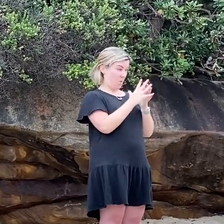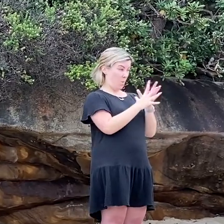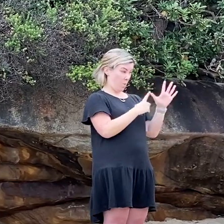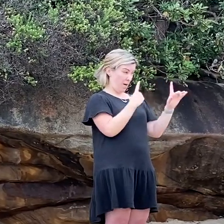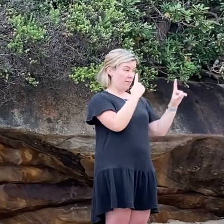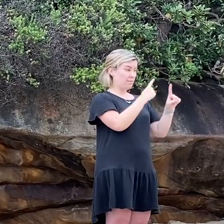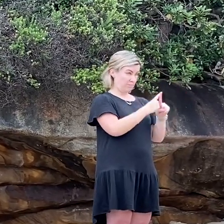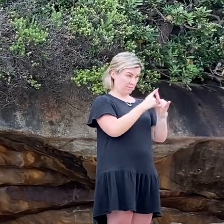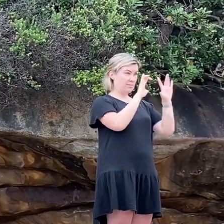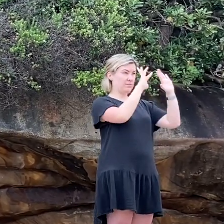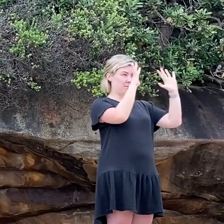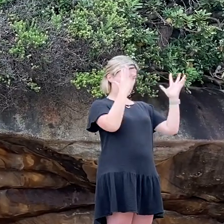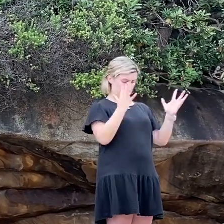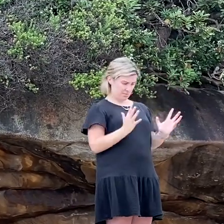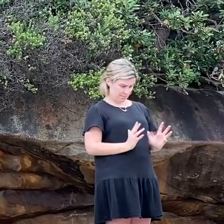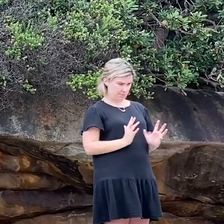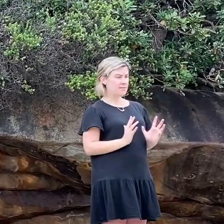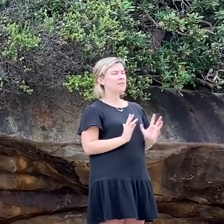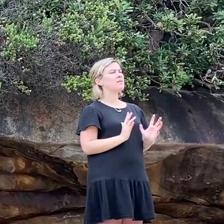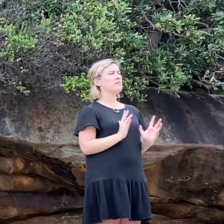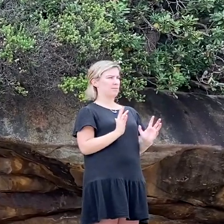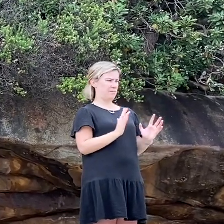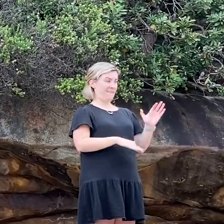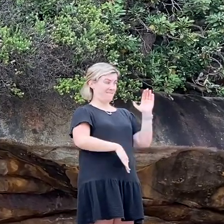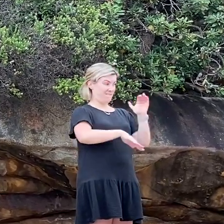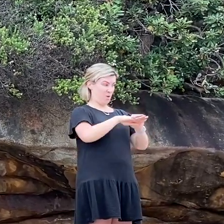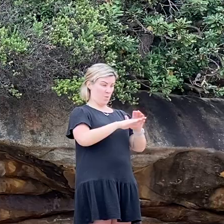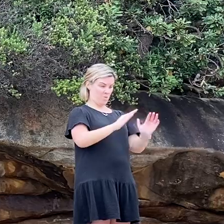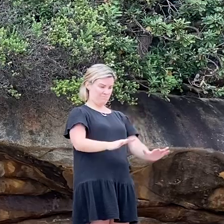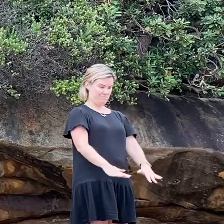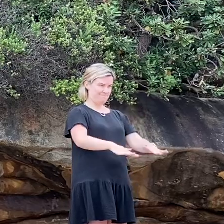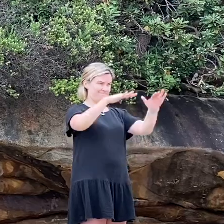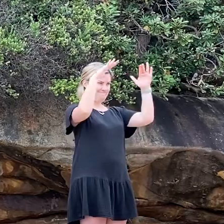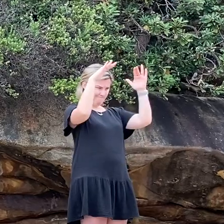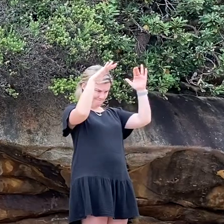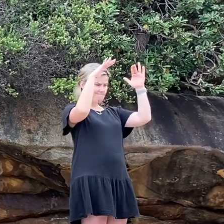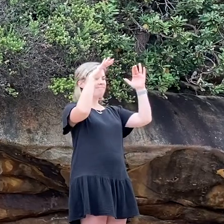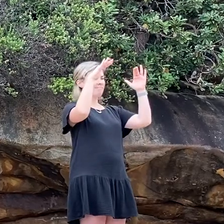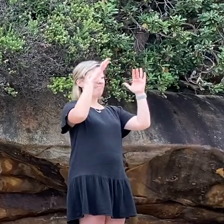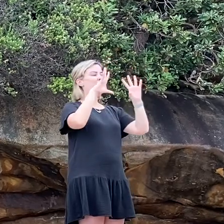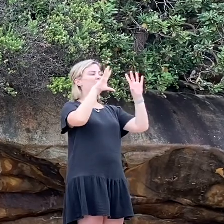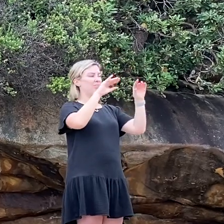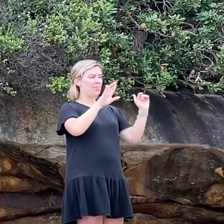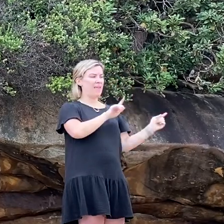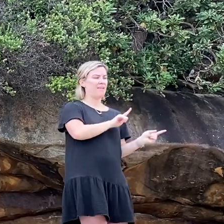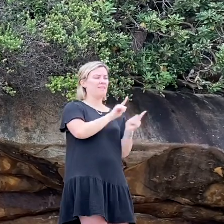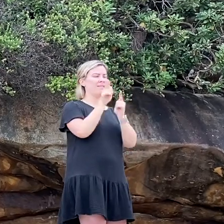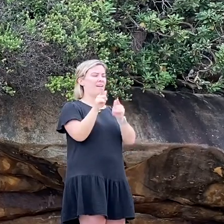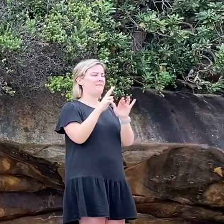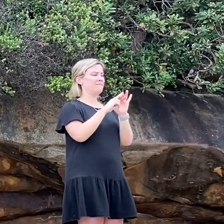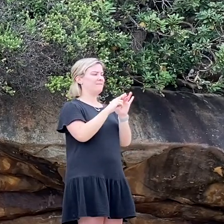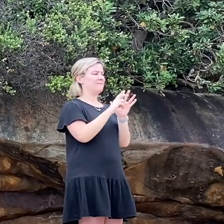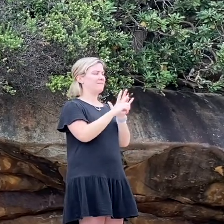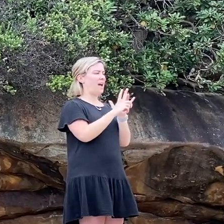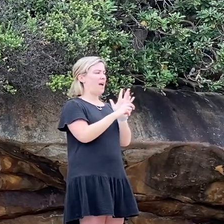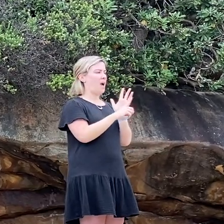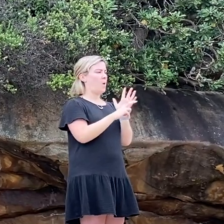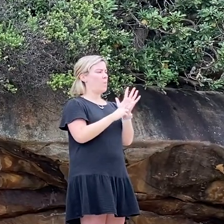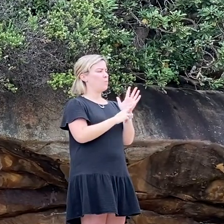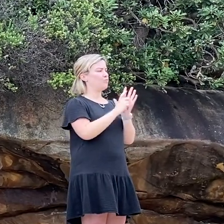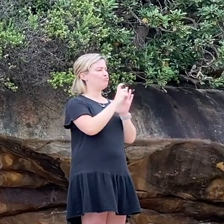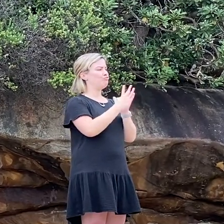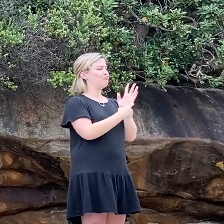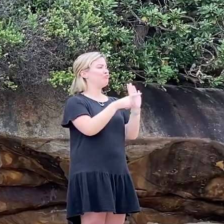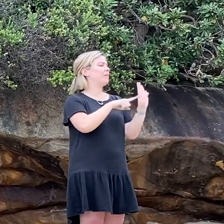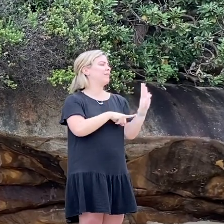that I build the whole sculpture up again, and then I take that to the foundry in Melbourne, the